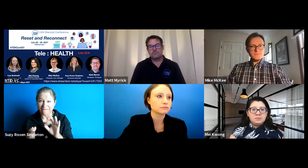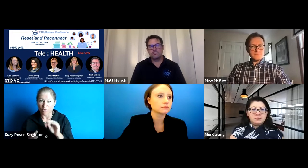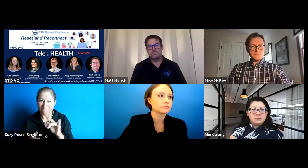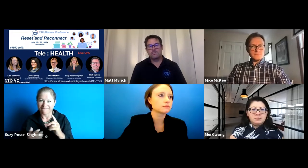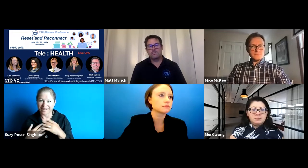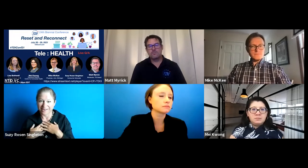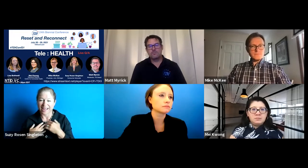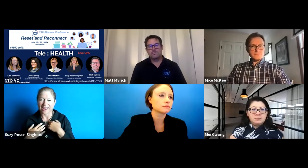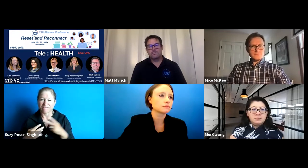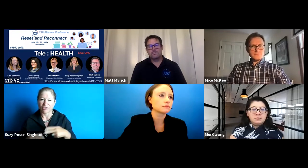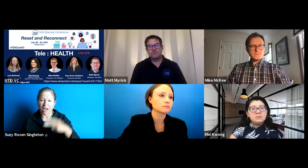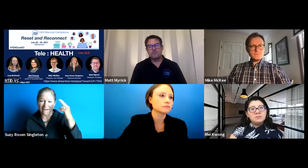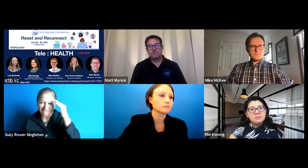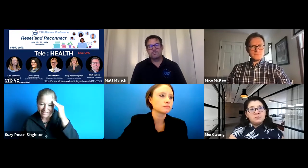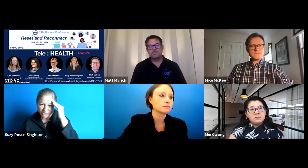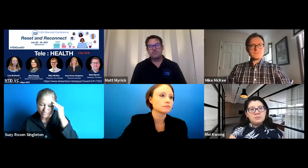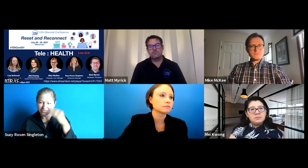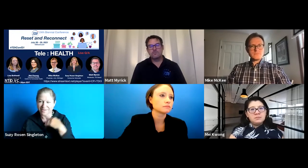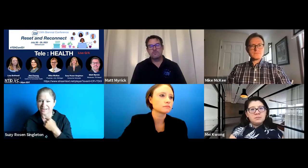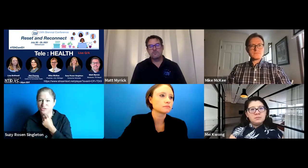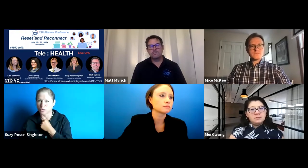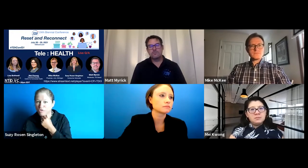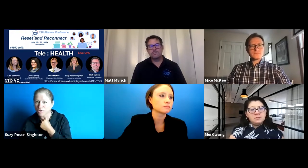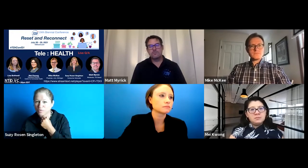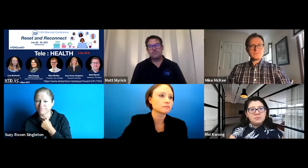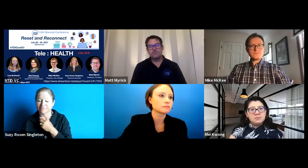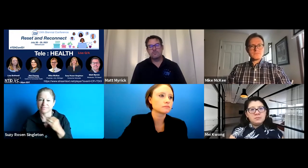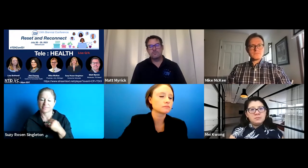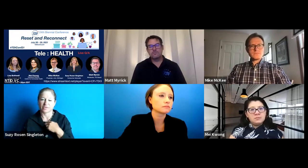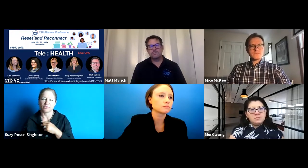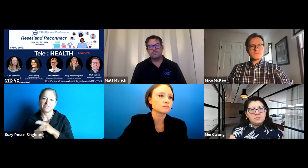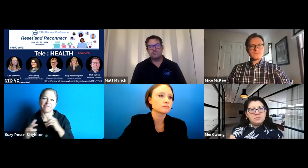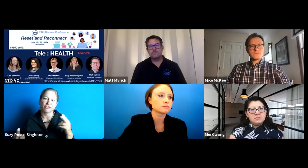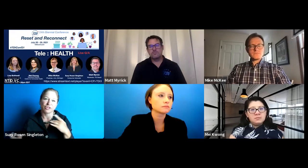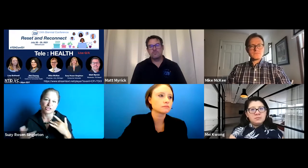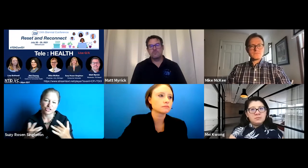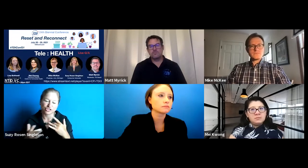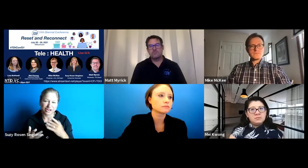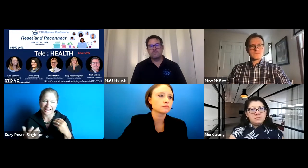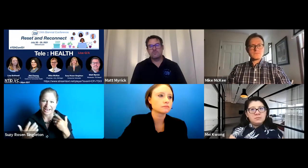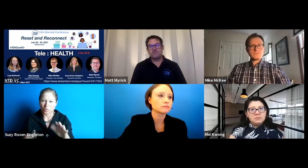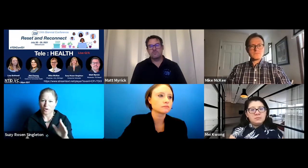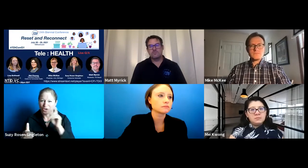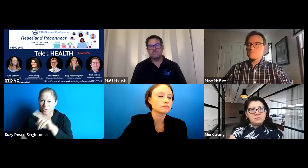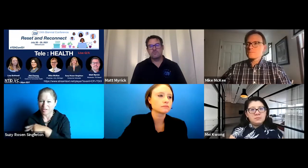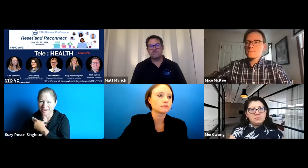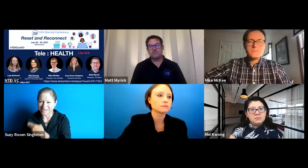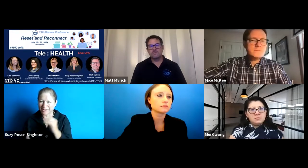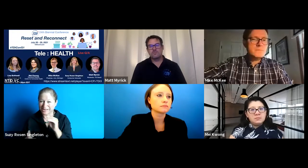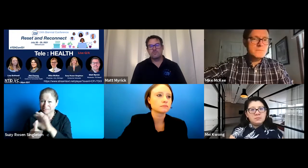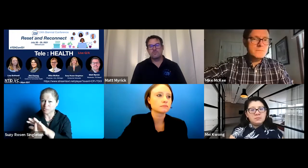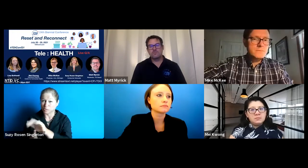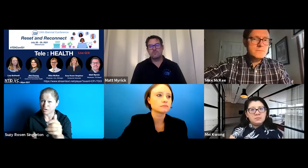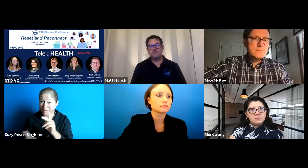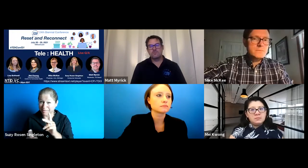come home, I was exhibiting some symptoms of the coronavirus. I had a high fever, I had a sore throat, and I was very, very